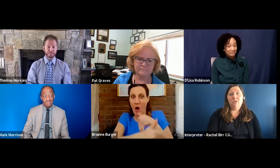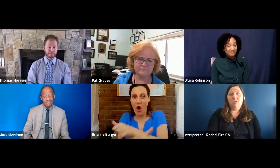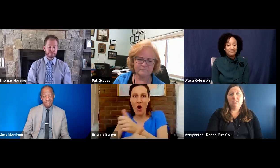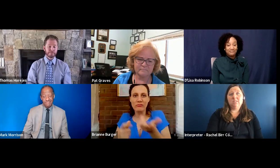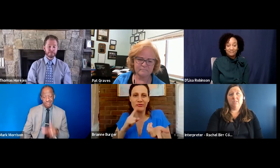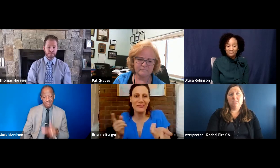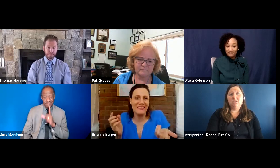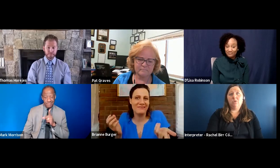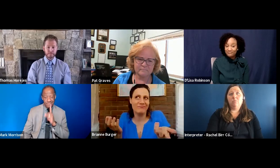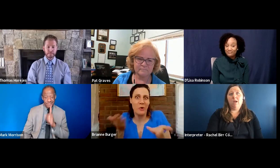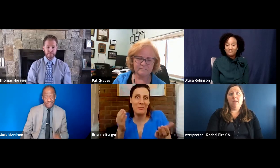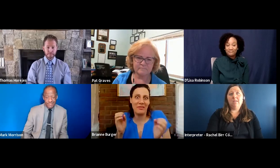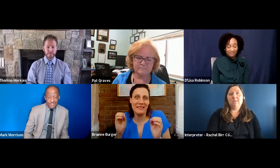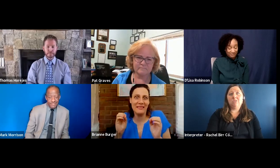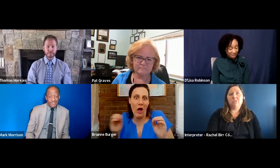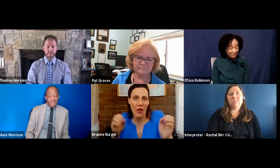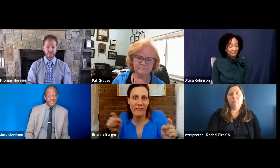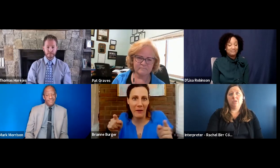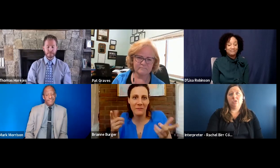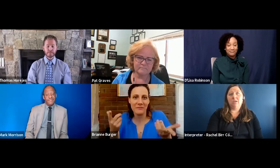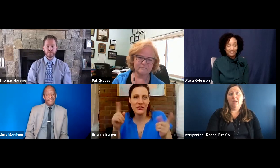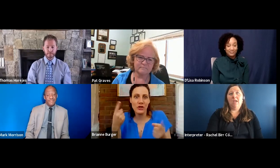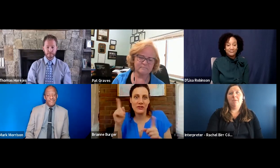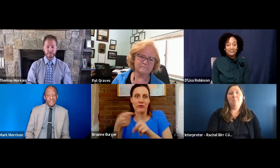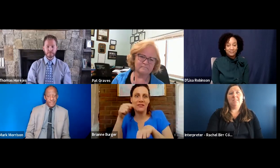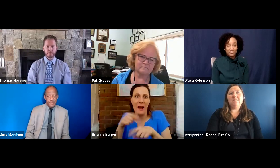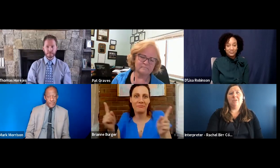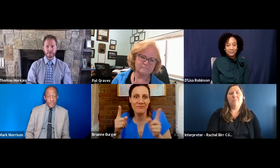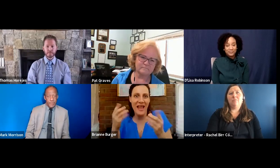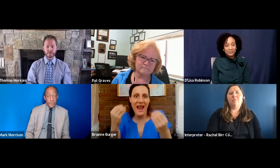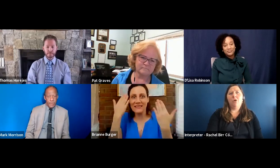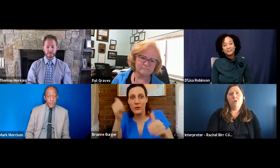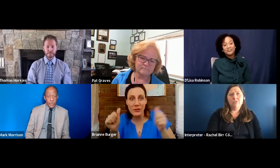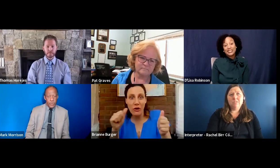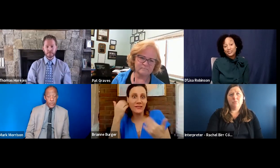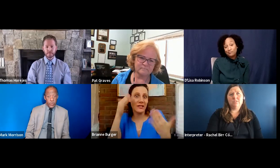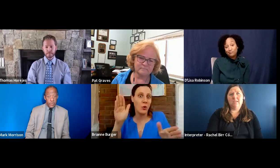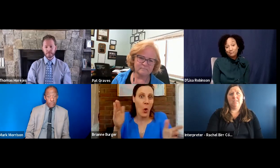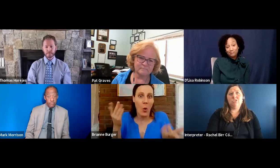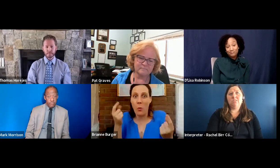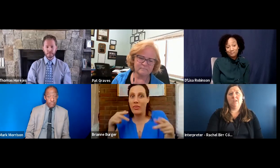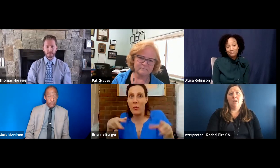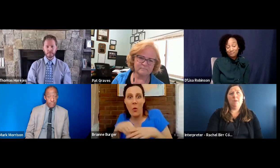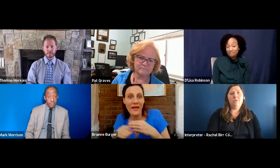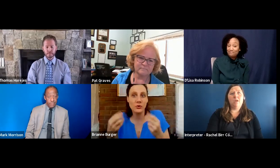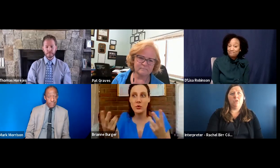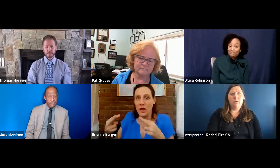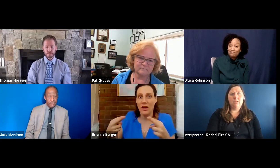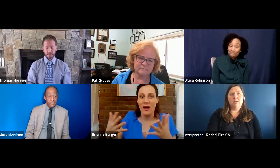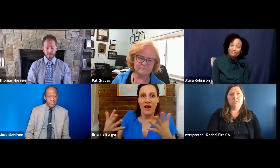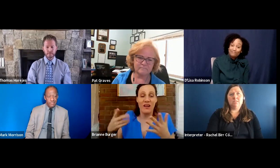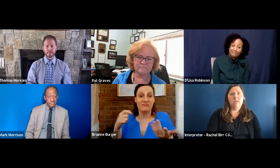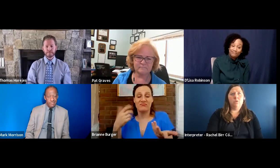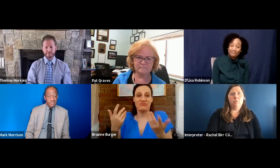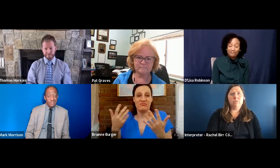actually cause some things to go awry in a certain situation. And maybe it's neither of their fault per se. It's just a matter of not knowing